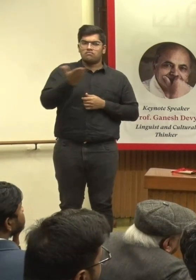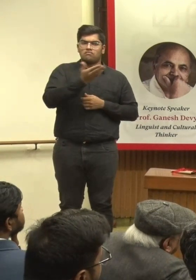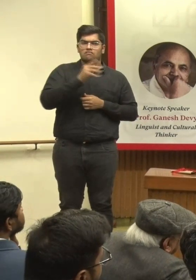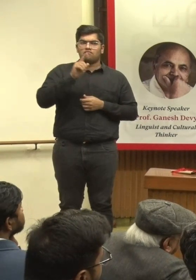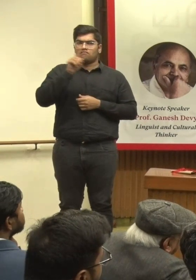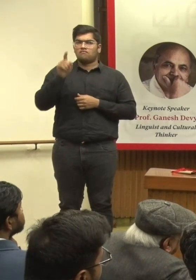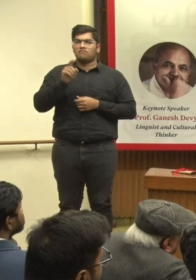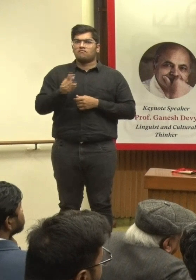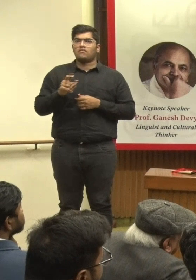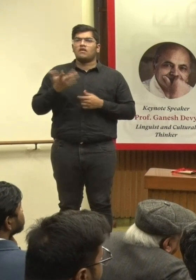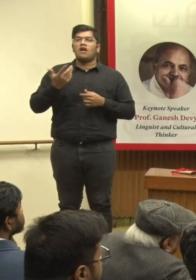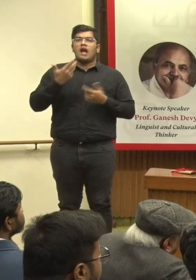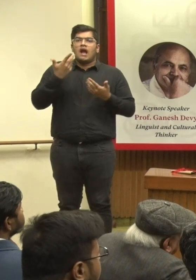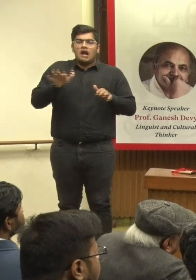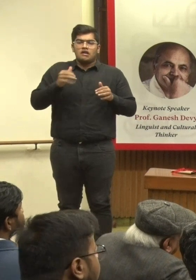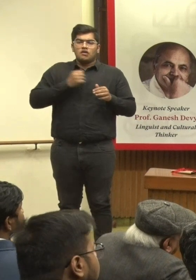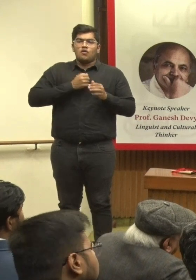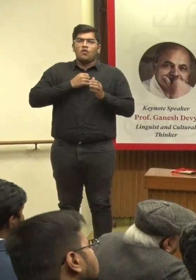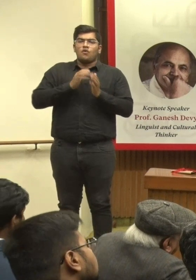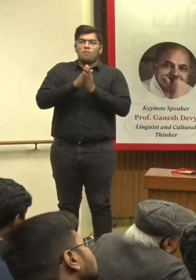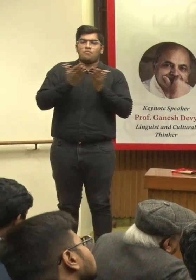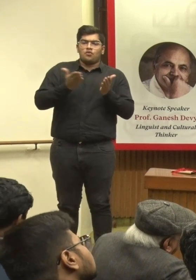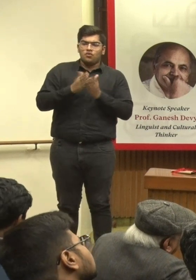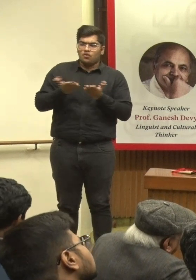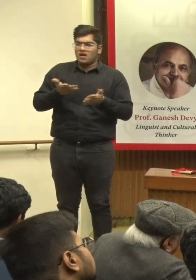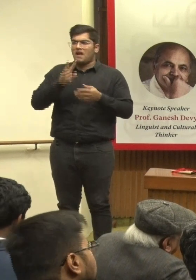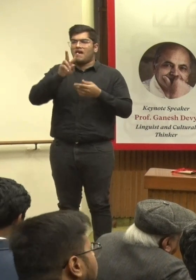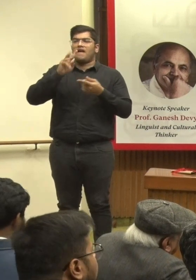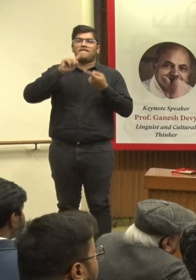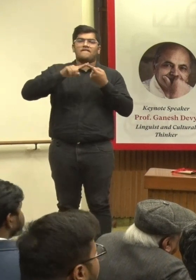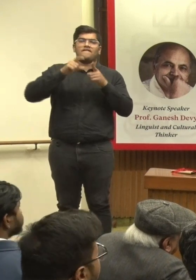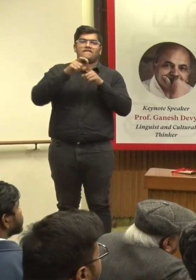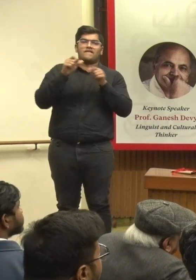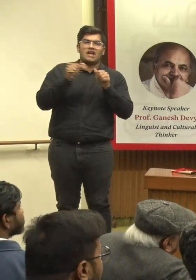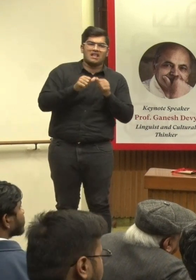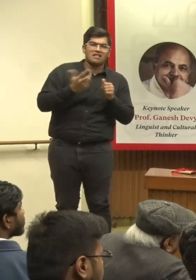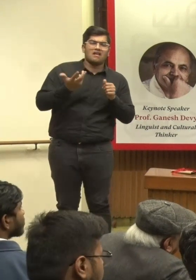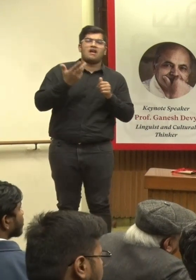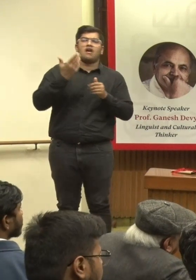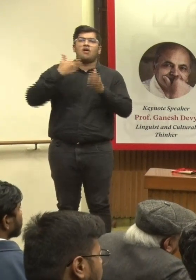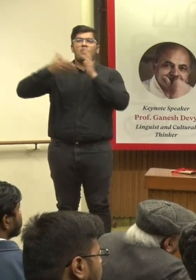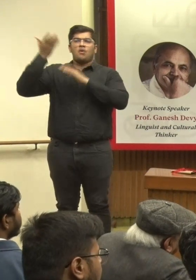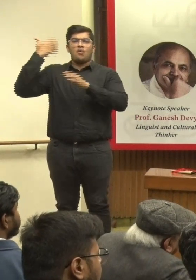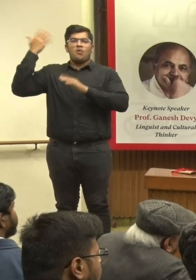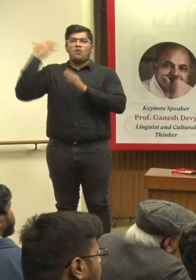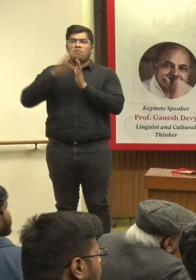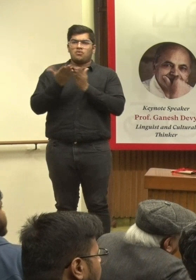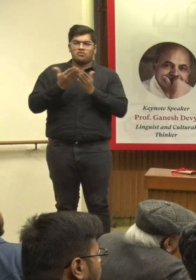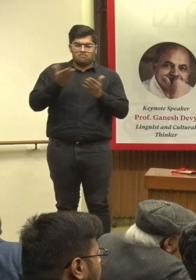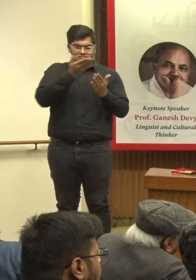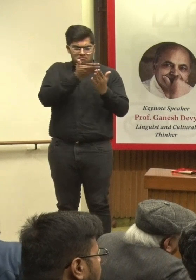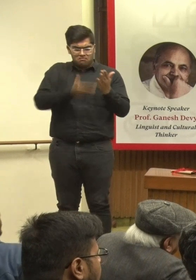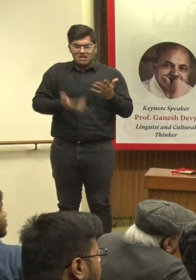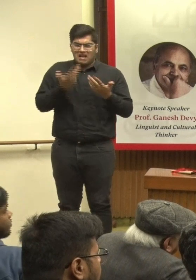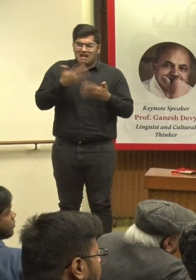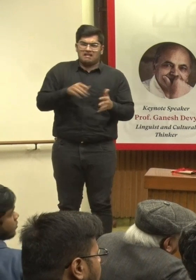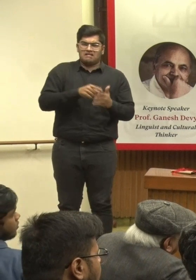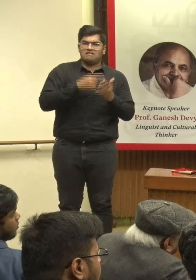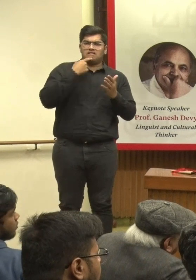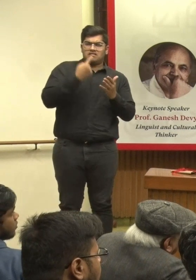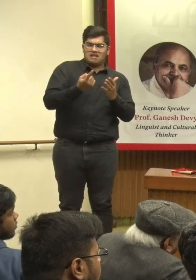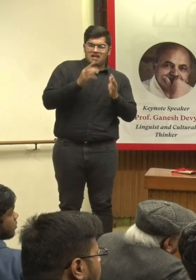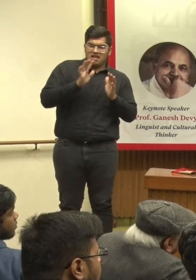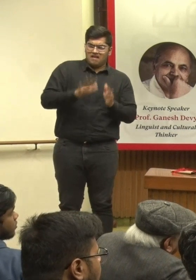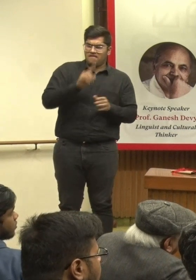Does any of our Vedas, any Upanishads, any Shastra, any Purana, anything at all explain